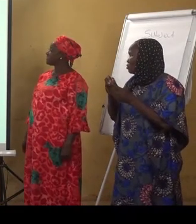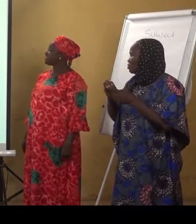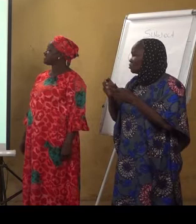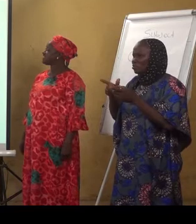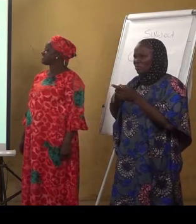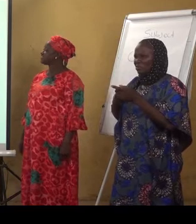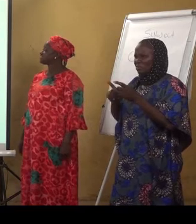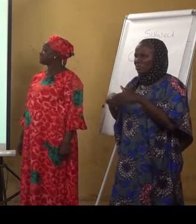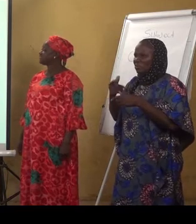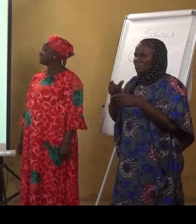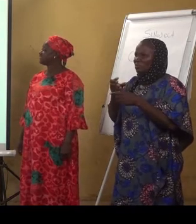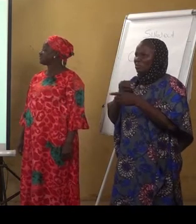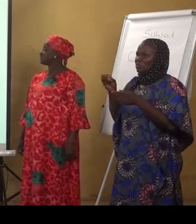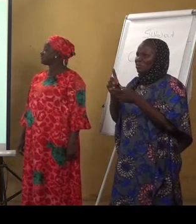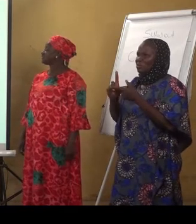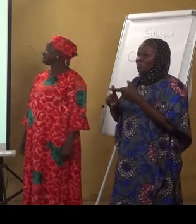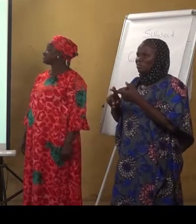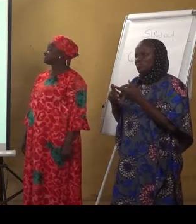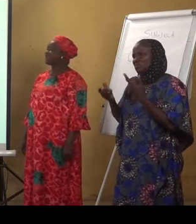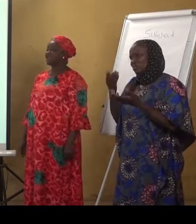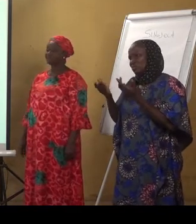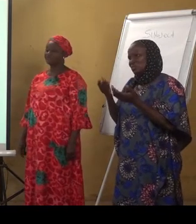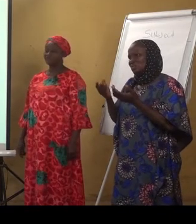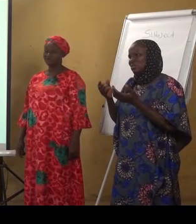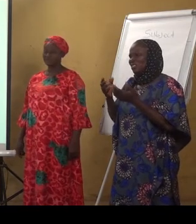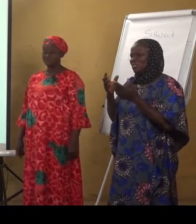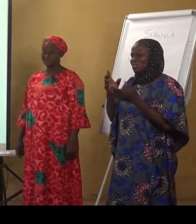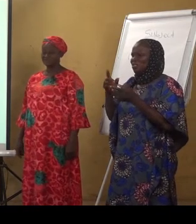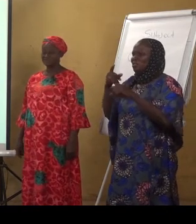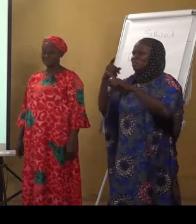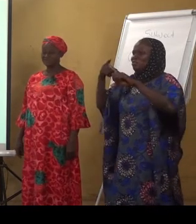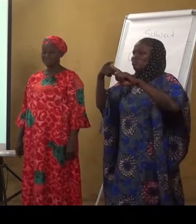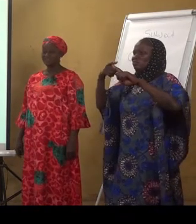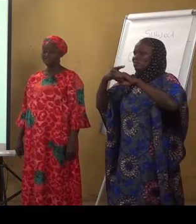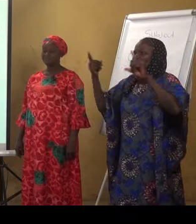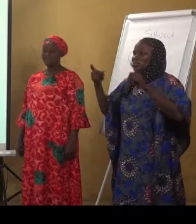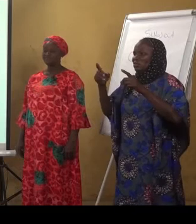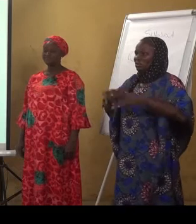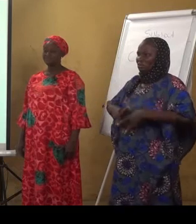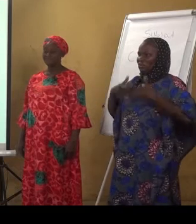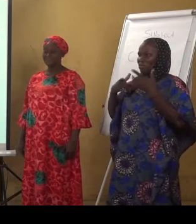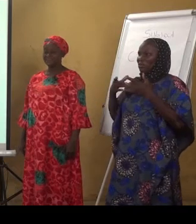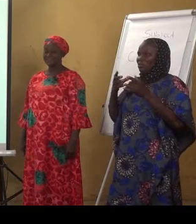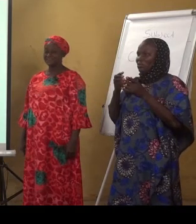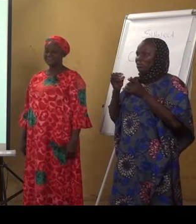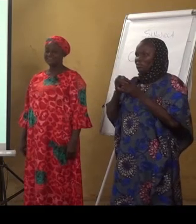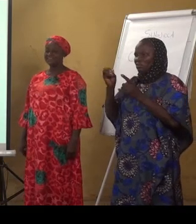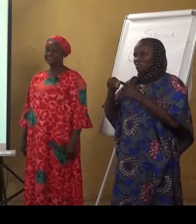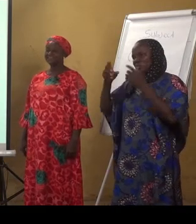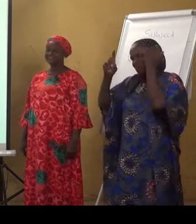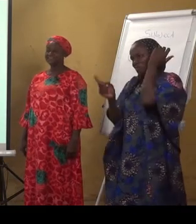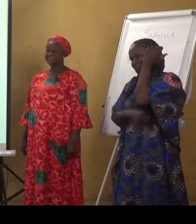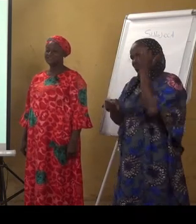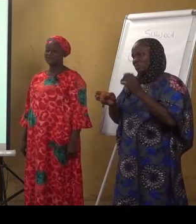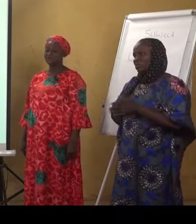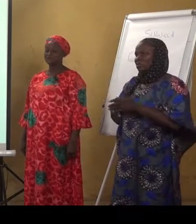waive any negative feeling or desire for punishment. If you have been offended, there